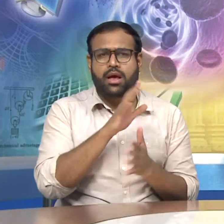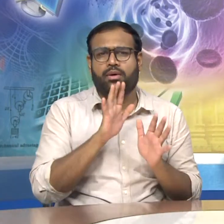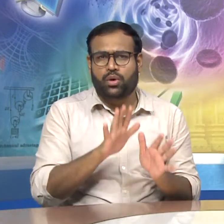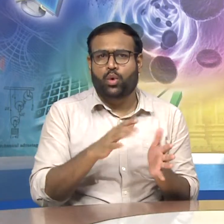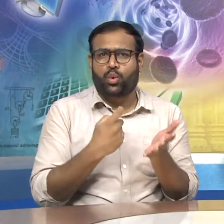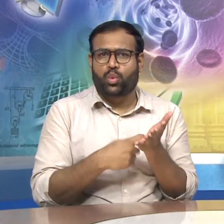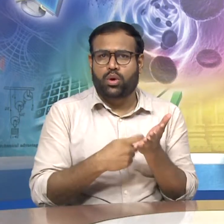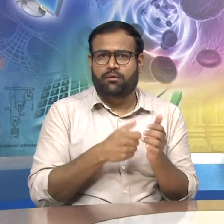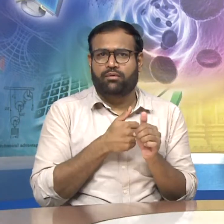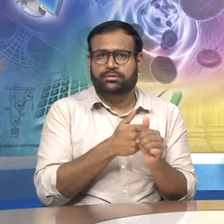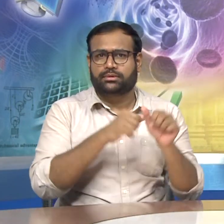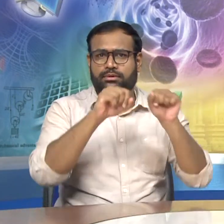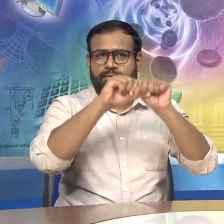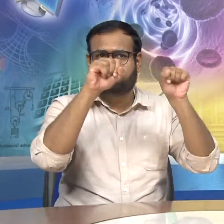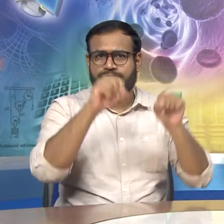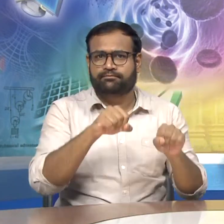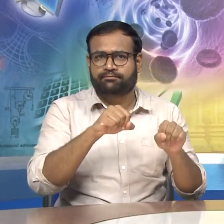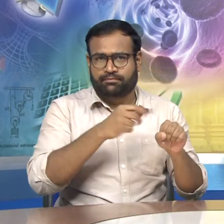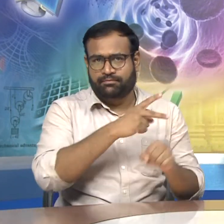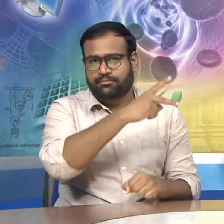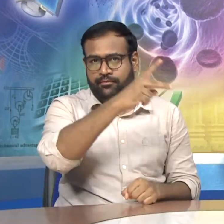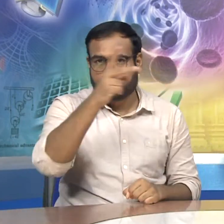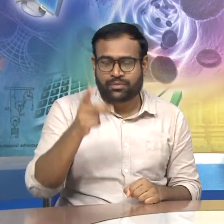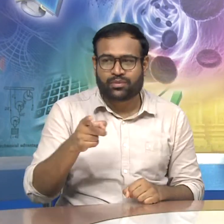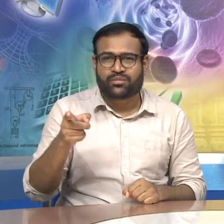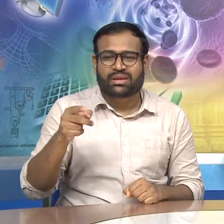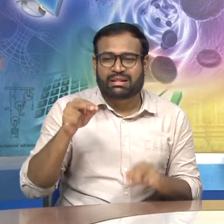and receiving back.